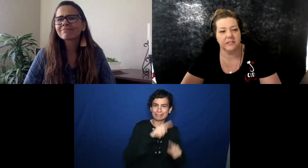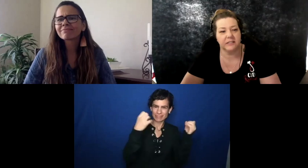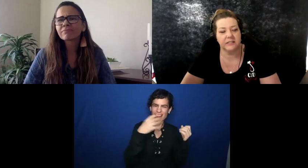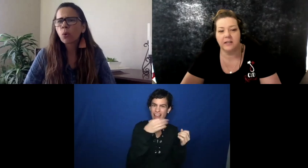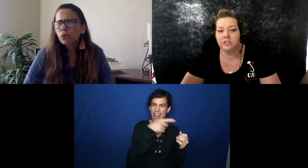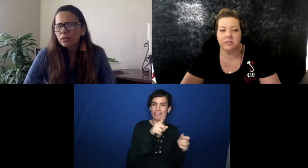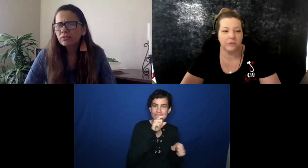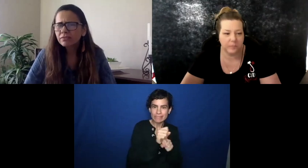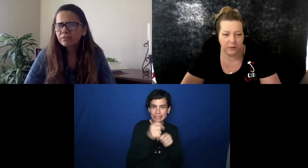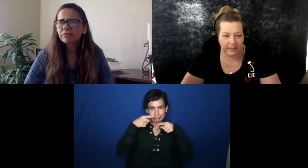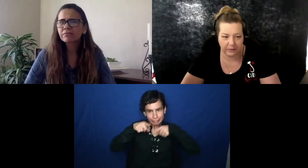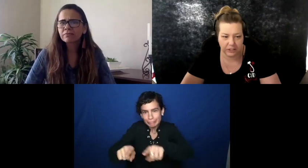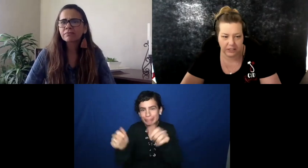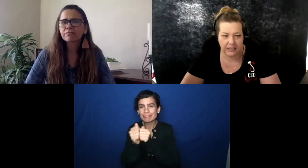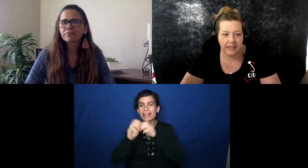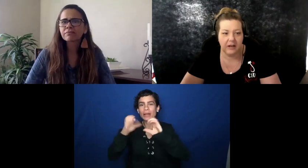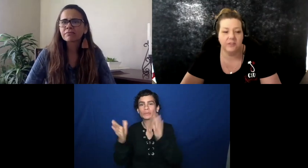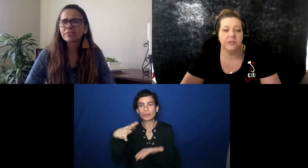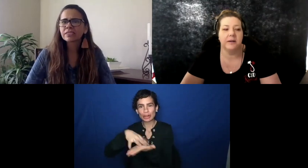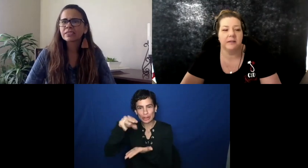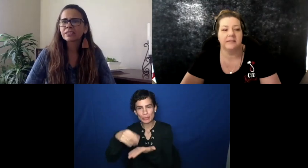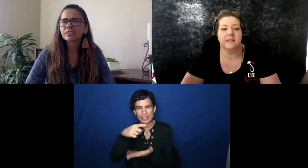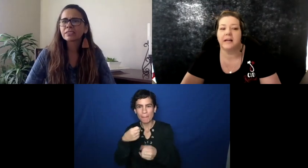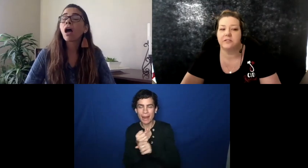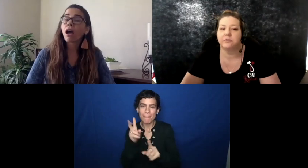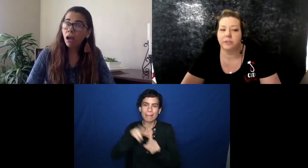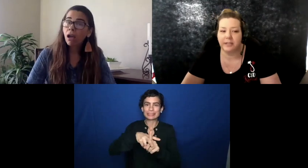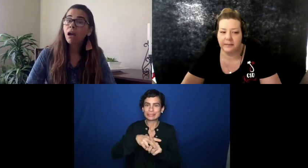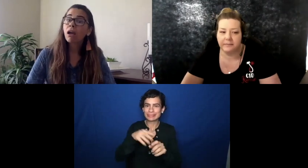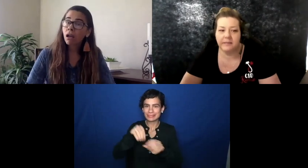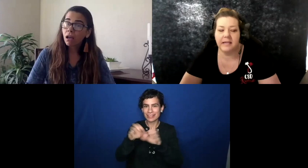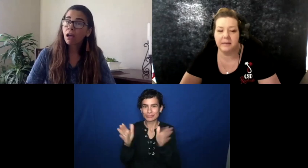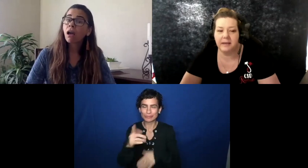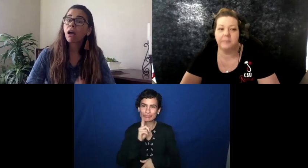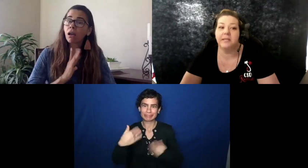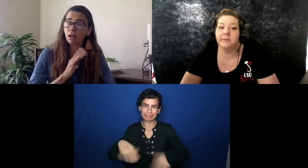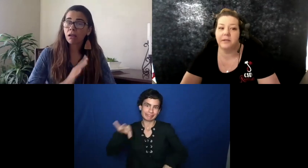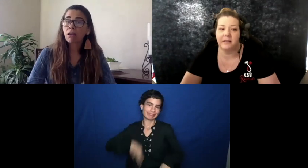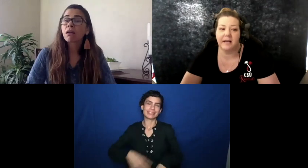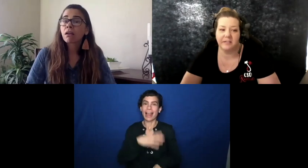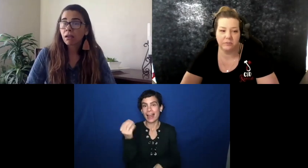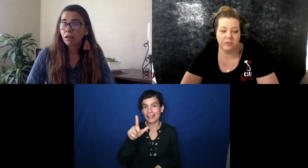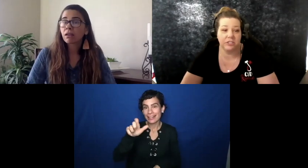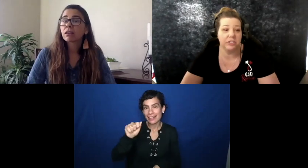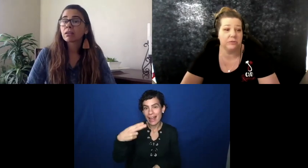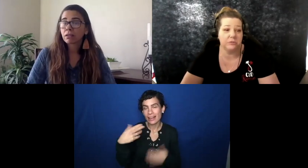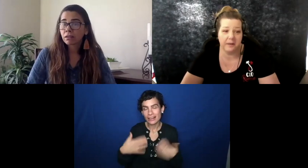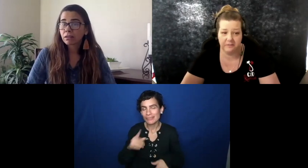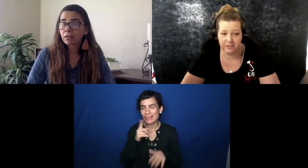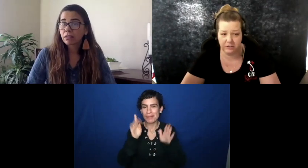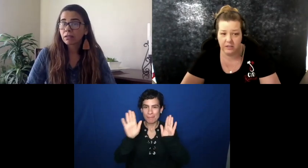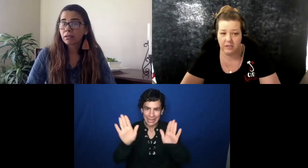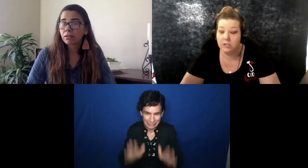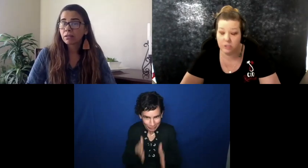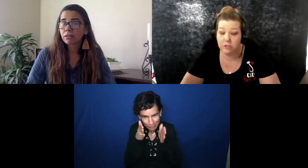service, it's not just for spoken language. It also parallels the classroom learning. They can make it applicable in the classroom. So it's hugely